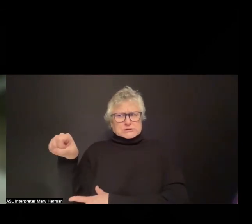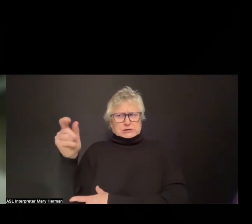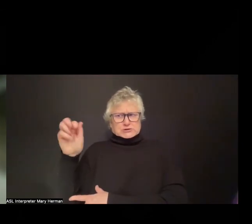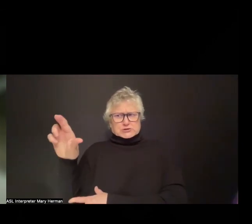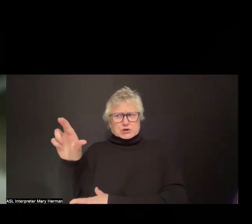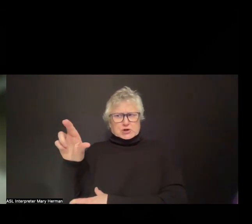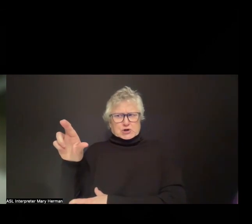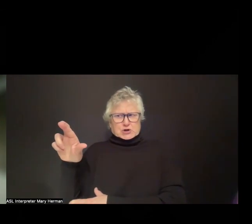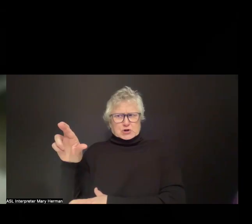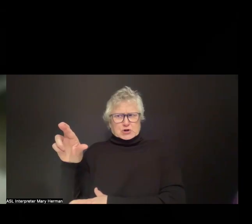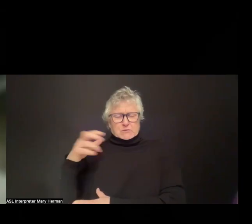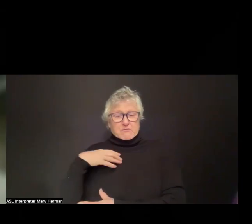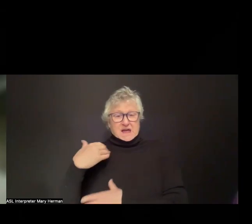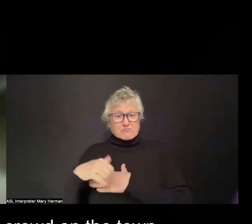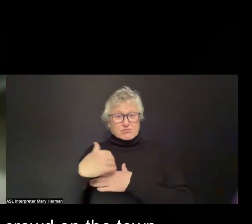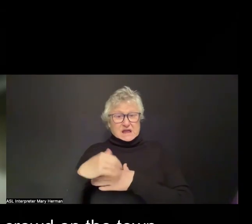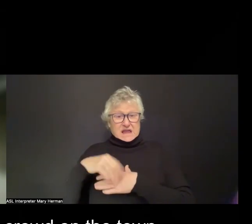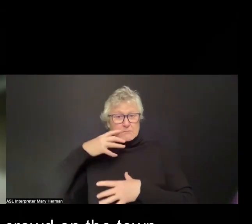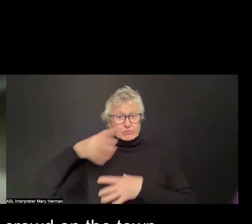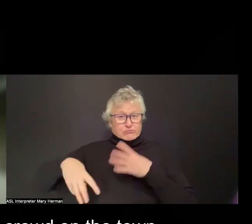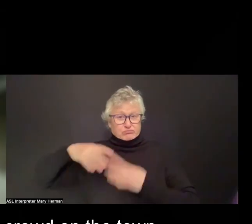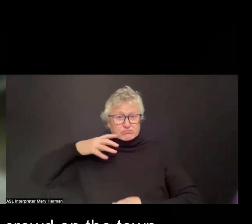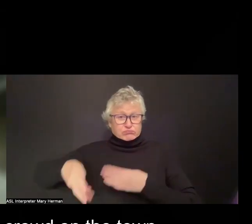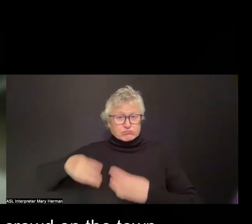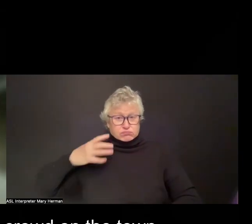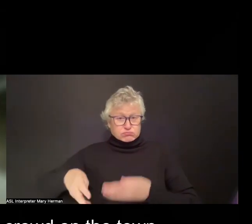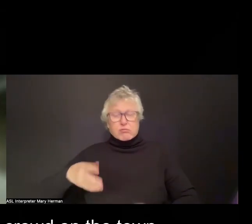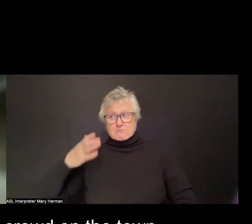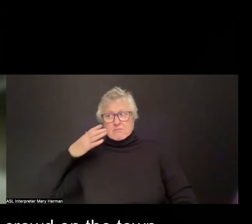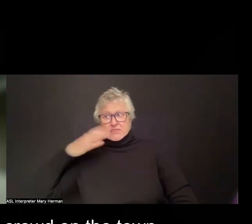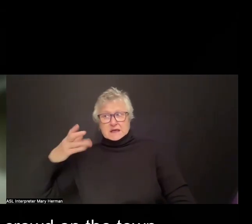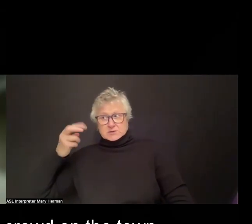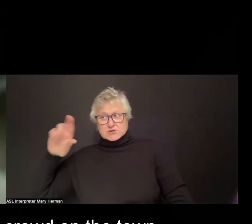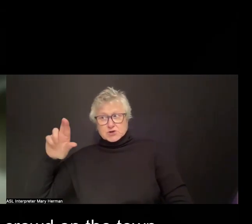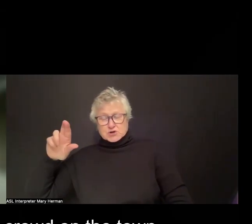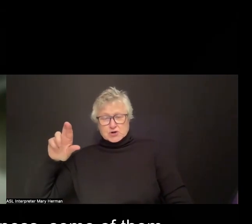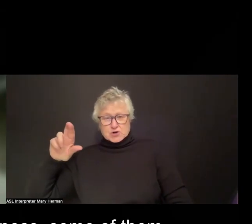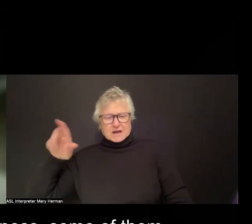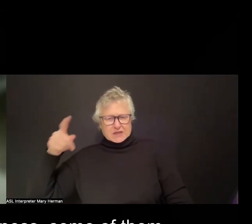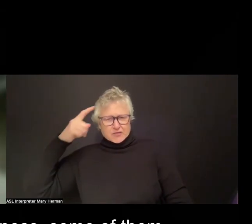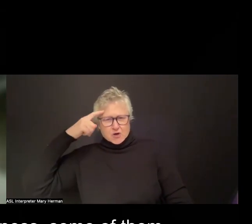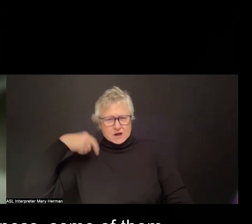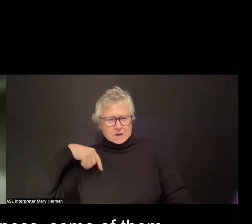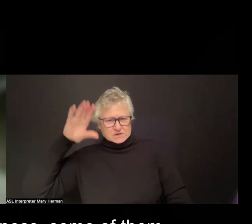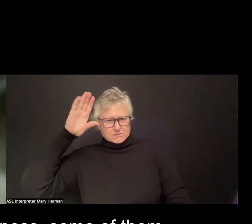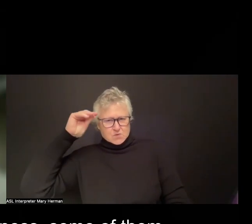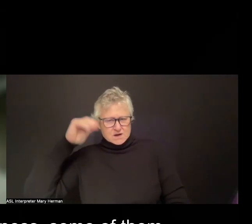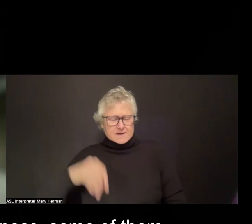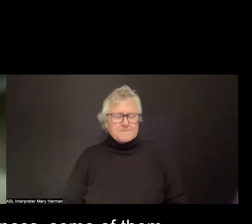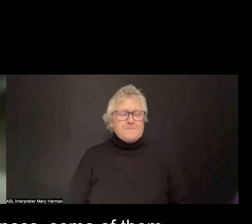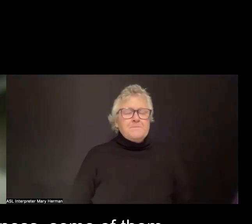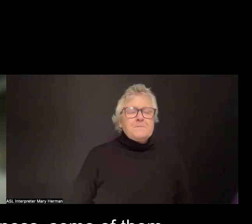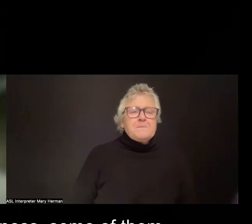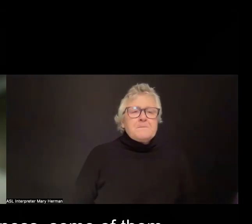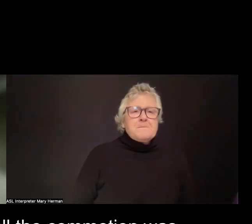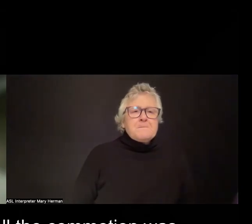mouth. "Thank you, sir." I clopped into the crowd on the town dock landing, most of them going about their morning business, some of them trying to make